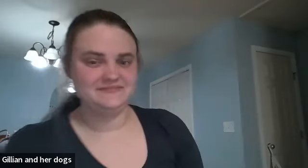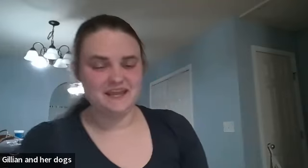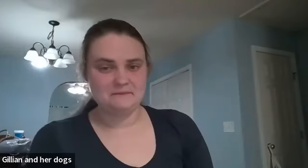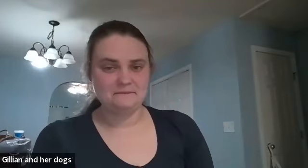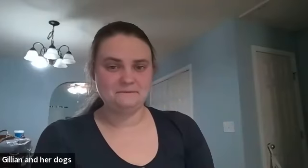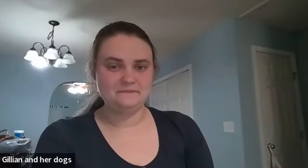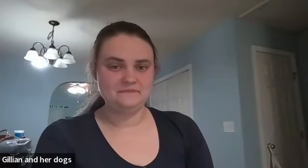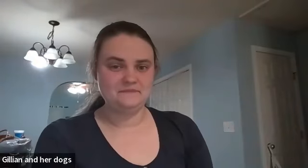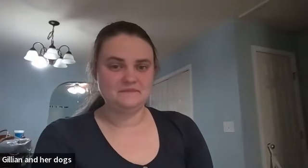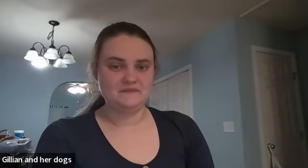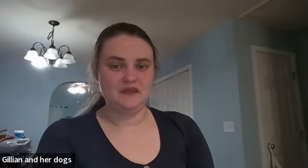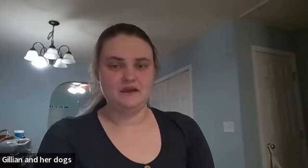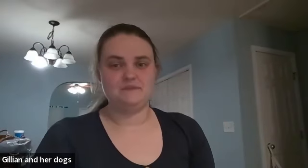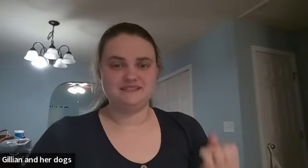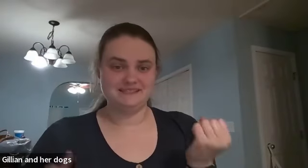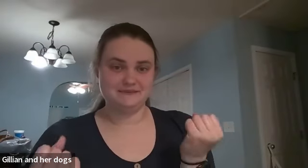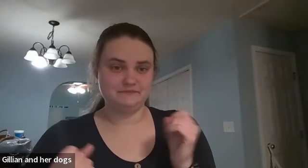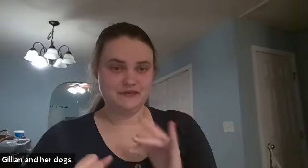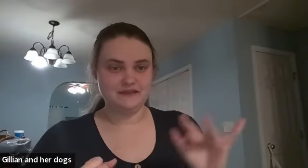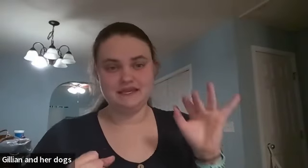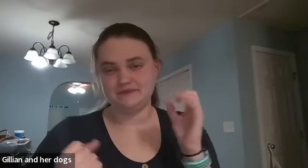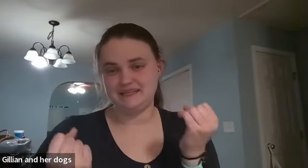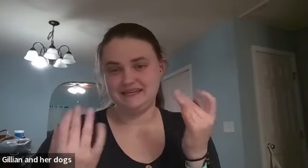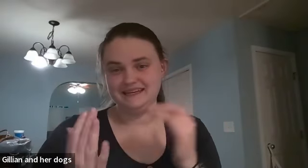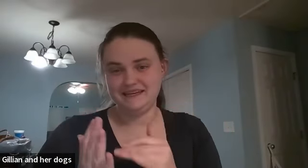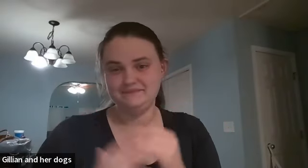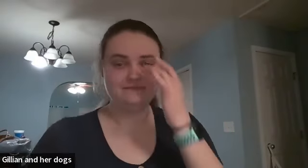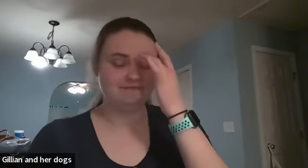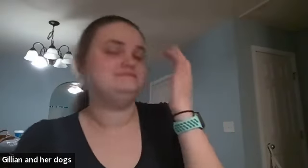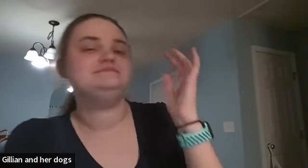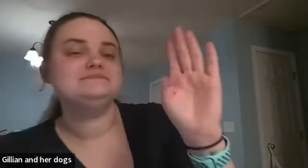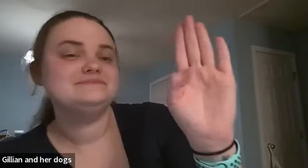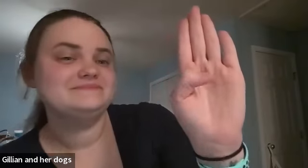Okay. All right, I'm gonna spell it, I'm gonna sign it again.